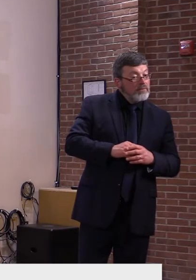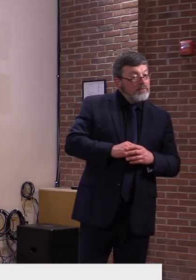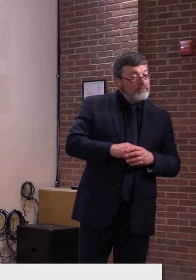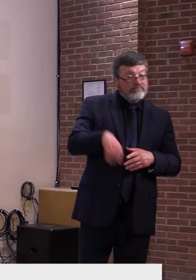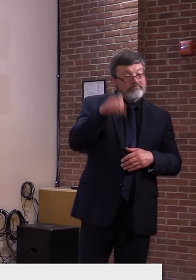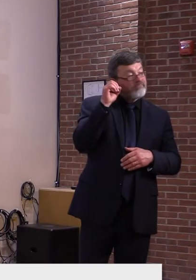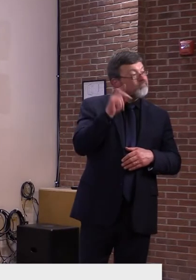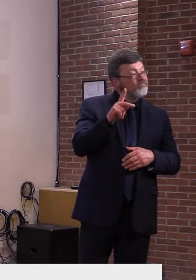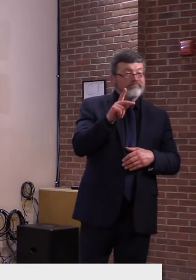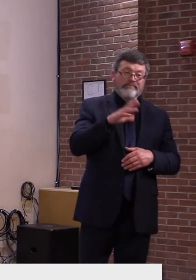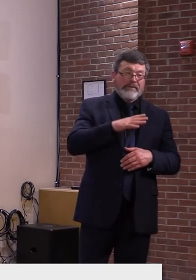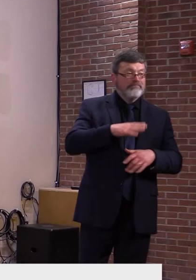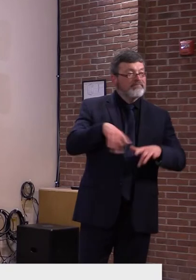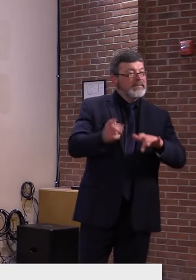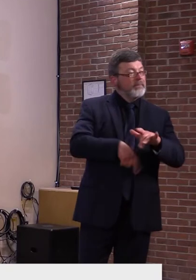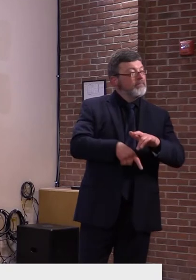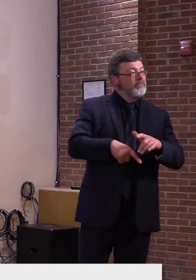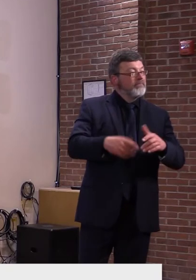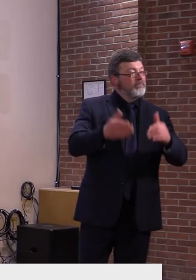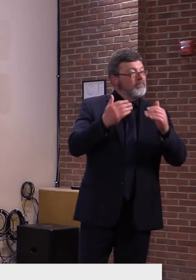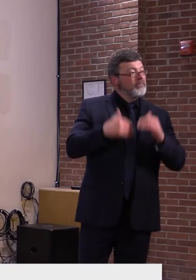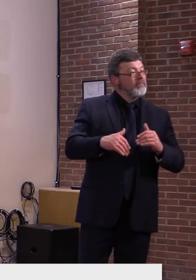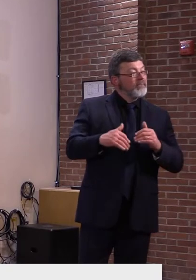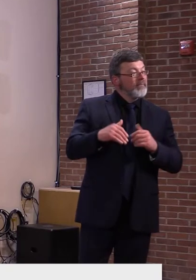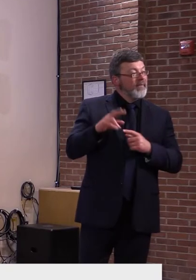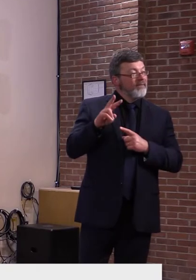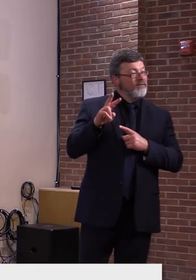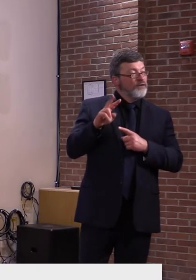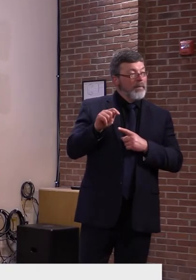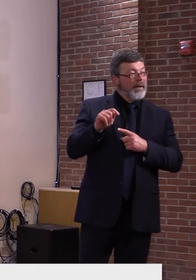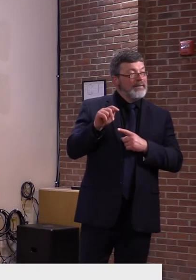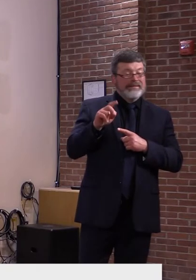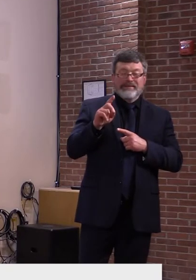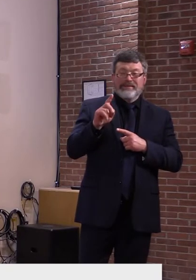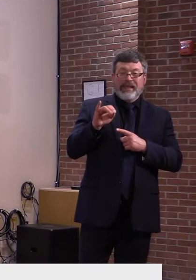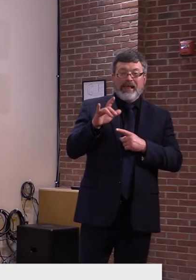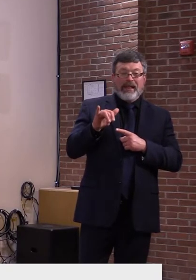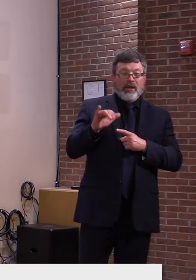All right, we'll try Guy Page, Vermont Daily Chronicle.